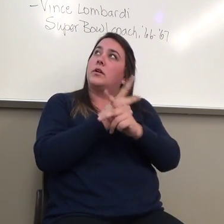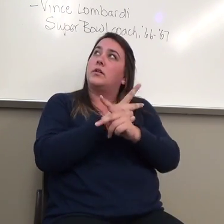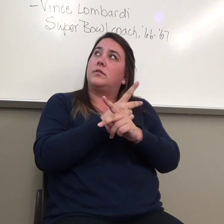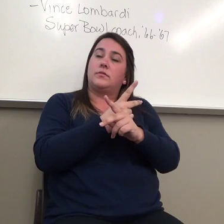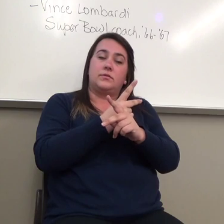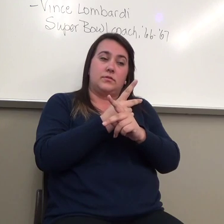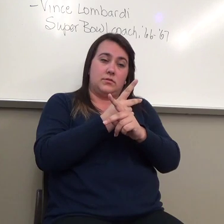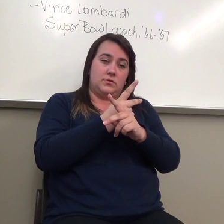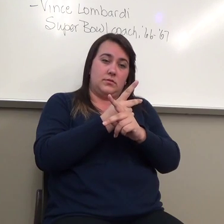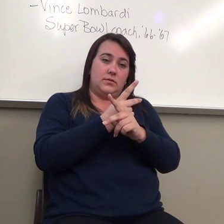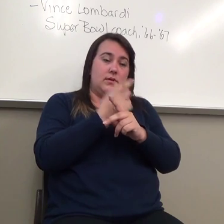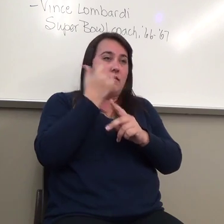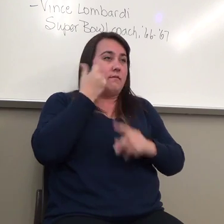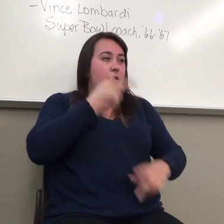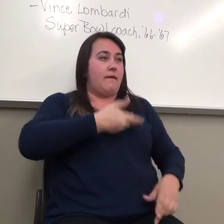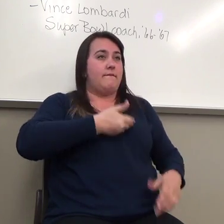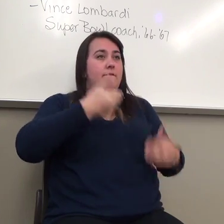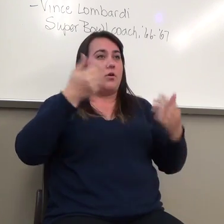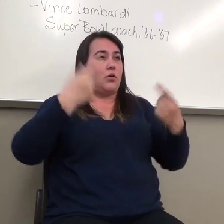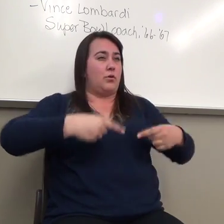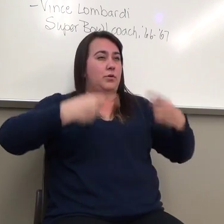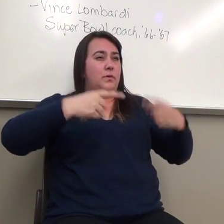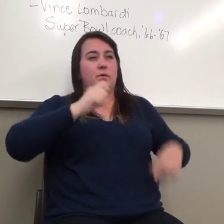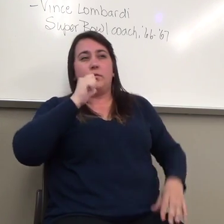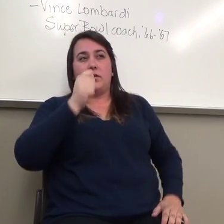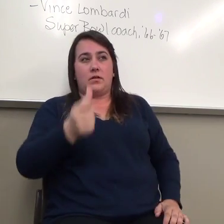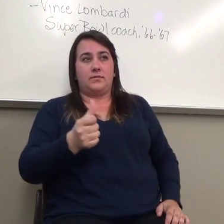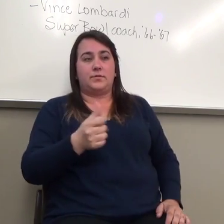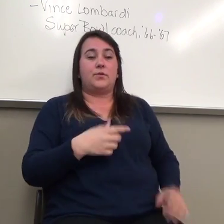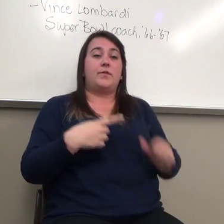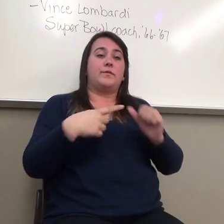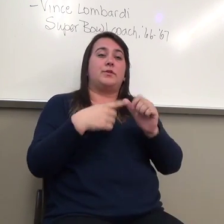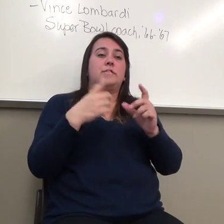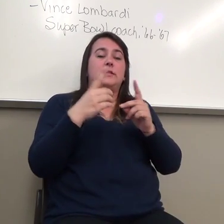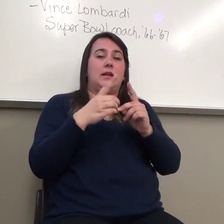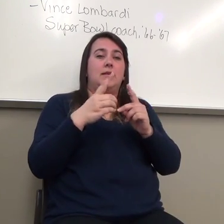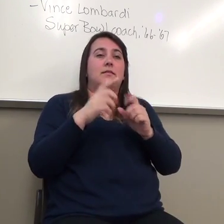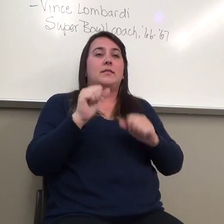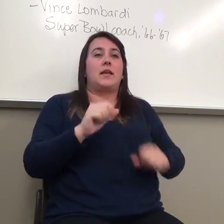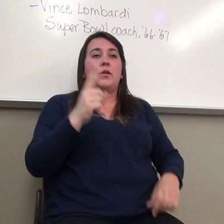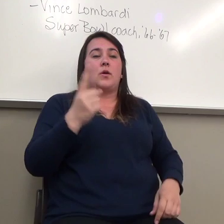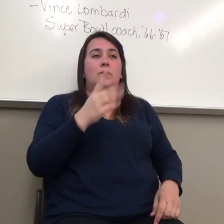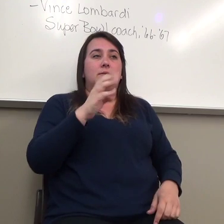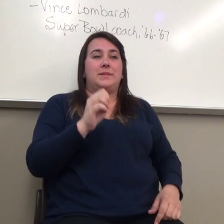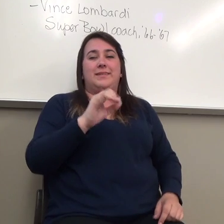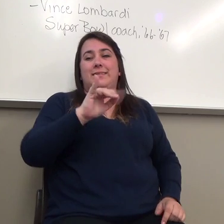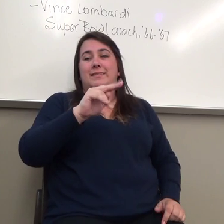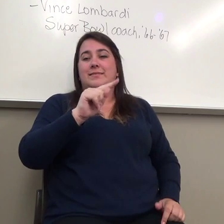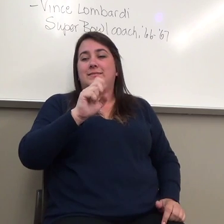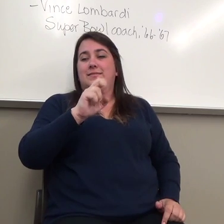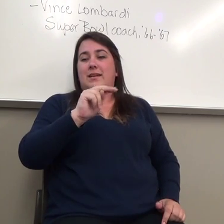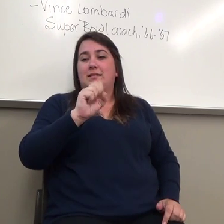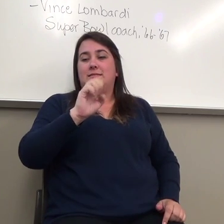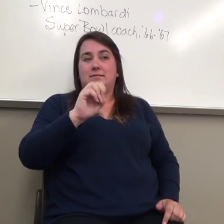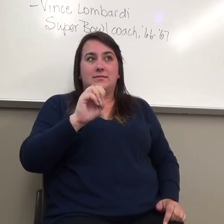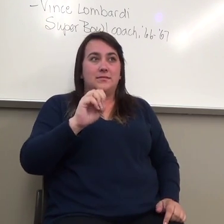whether he has an argument here. First dates can always be intense, and you never know how they will turn